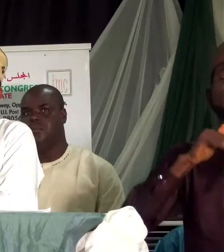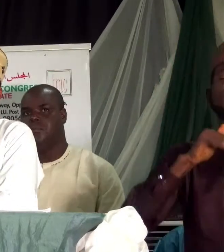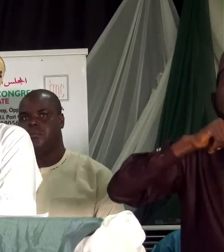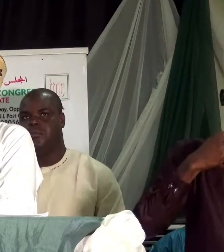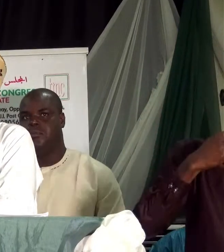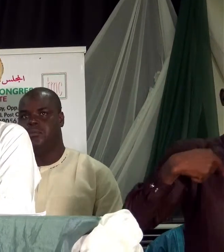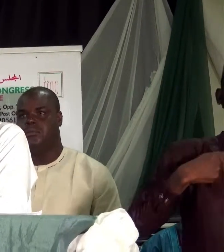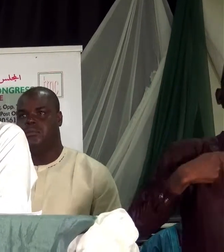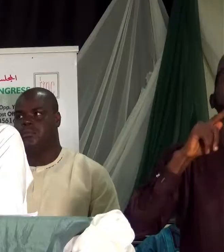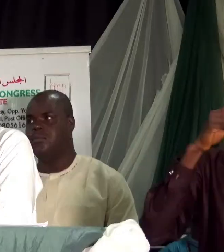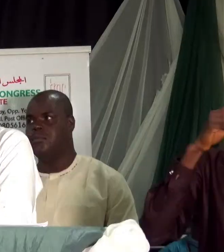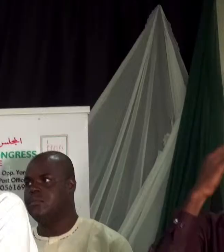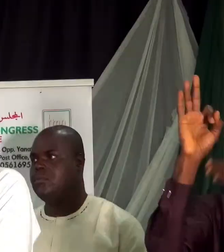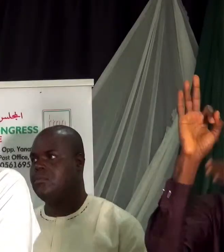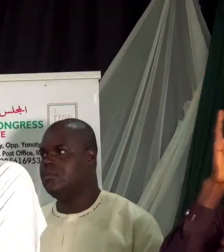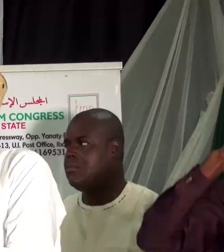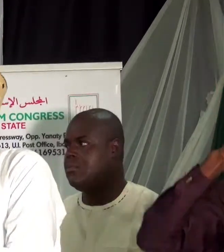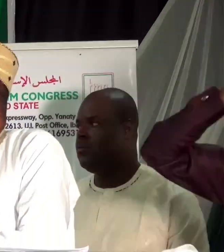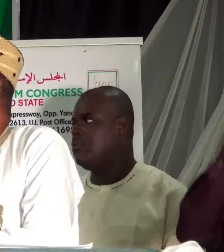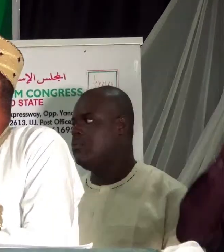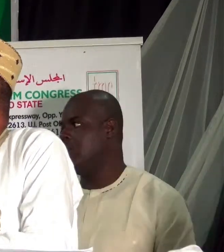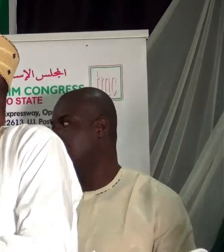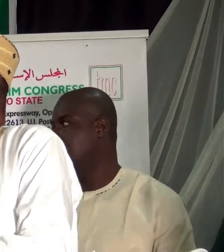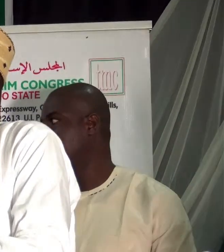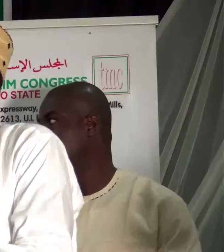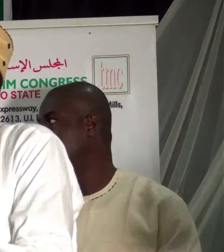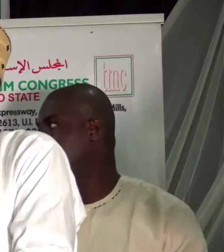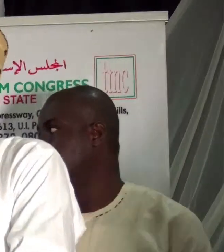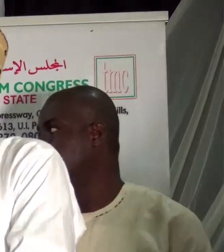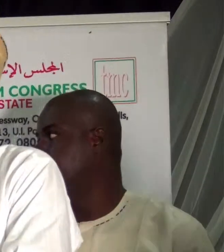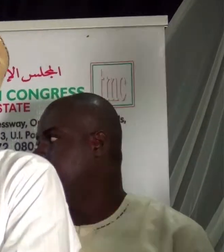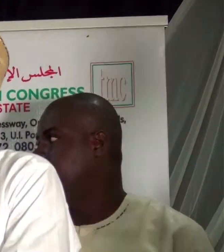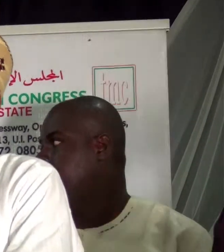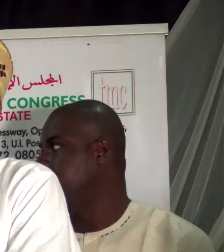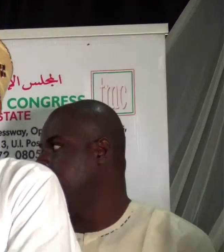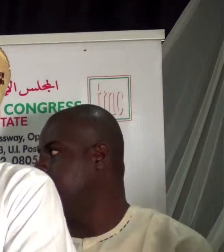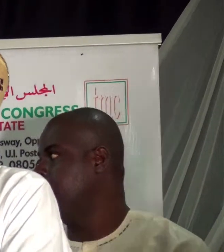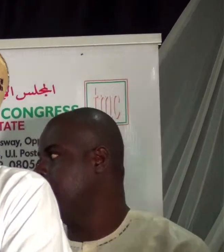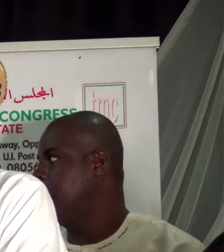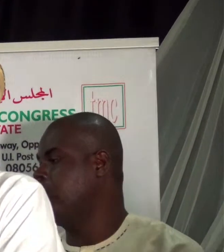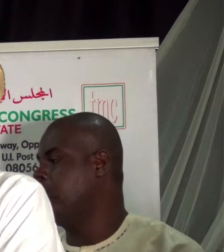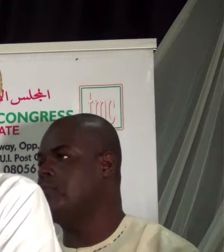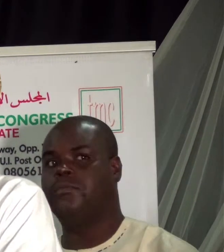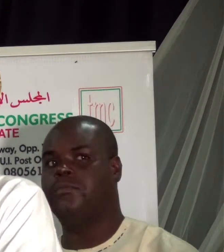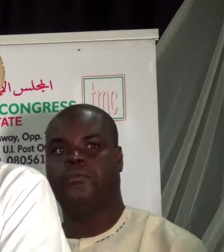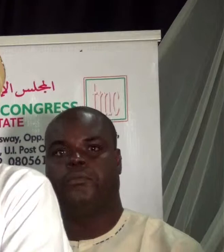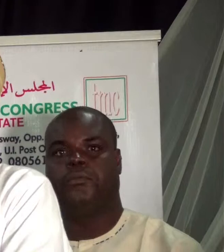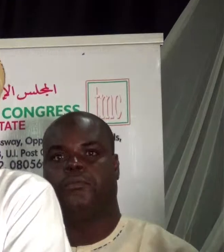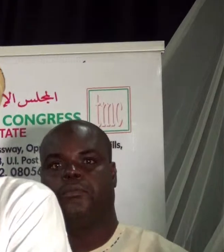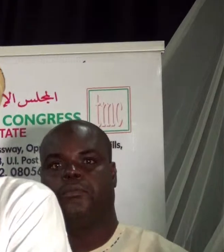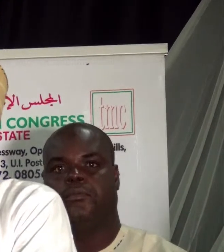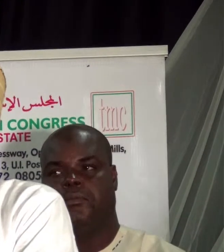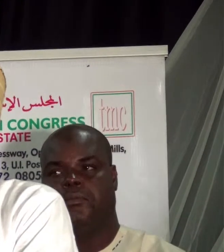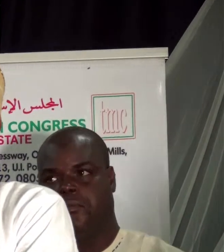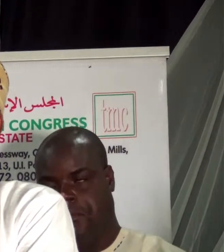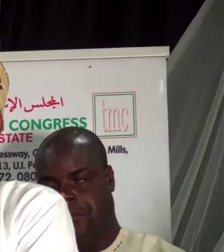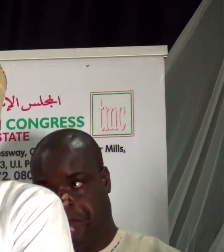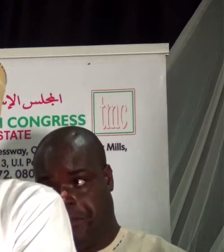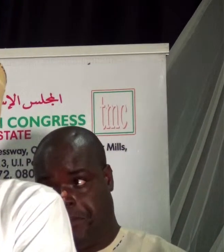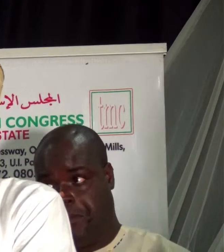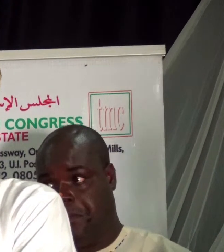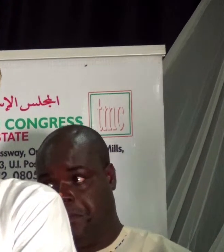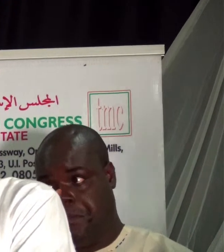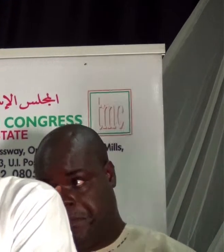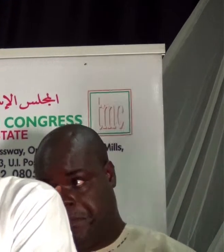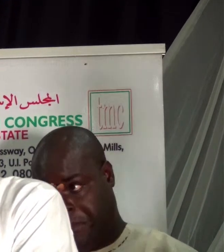tó ẹ̀yin wa kò lè ṣe gbígbọ́ngbọ́n déédé gbígbọ́ngbọ́n ọlọ́run ọba ọba àlìkẹ́ ọlá ìwọ̀nba tí a bá fi yìn ín ọlọ́run kó mọ̀sálá ìgbà